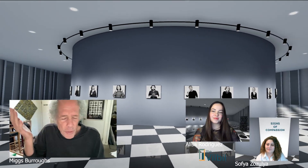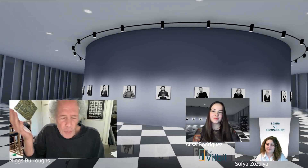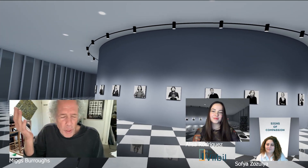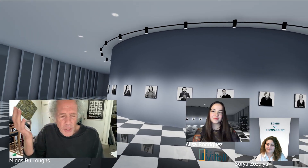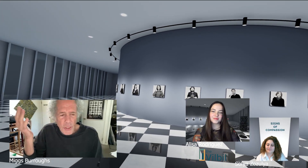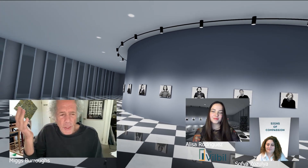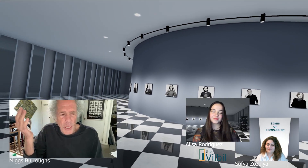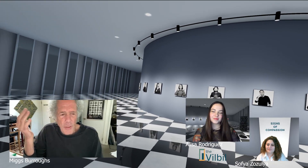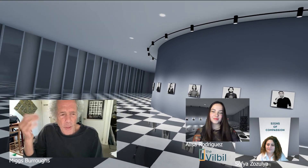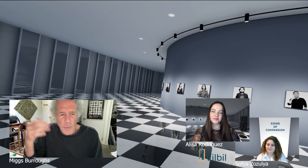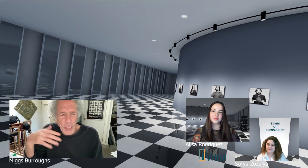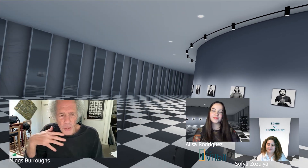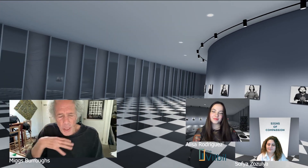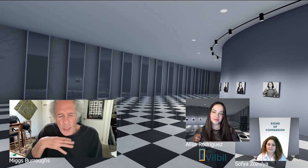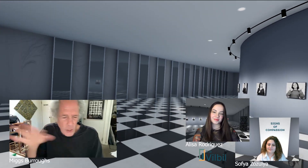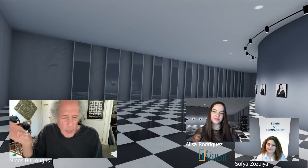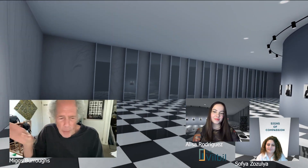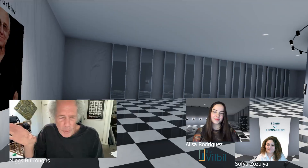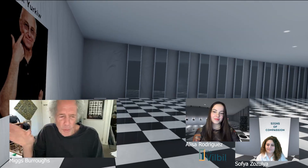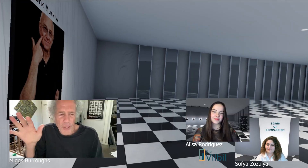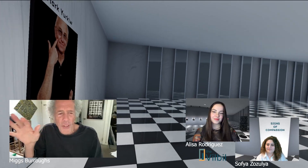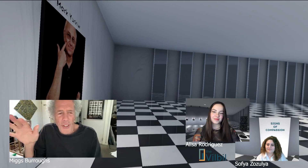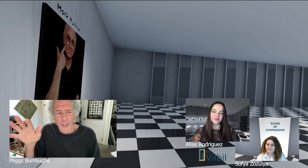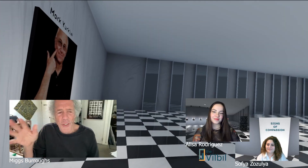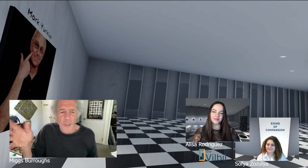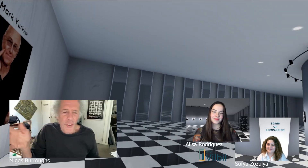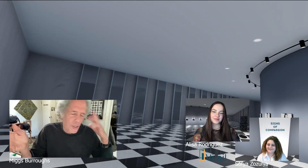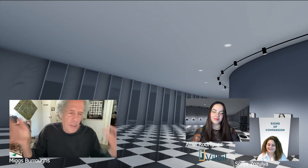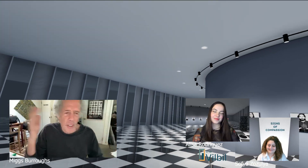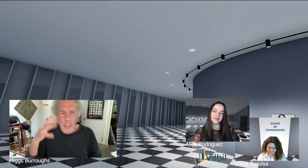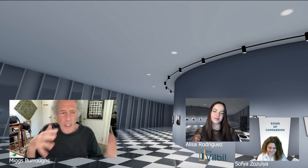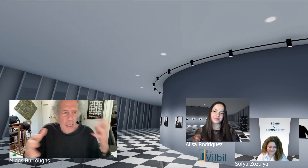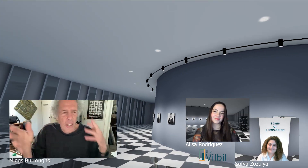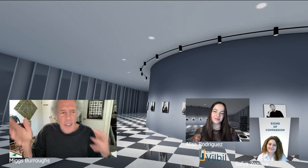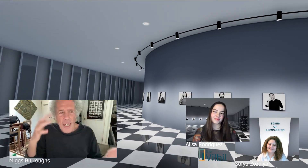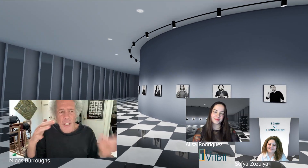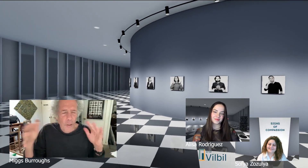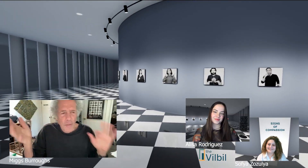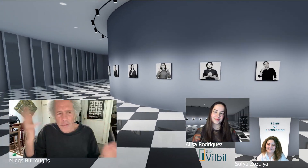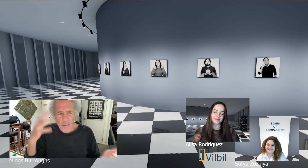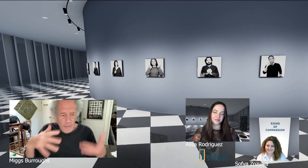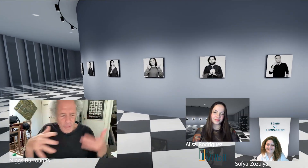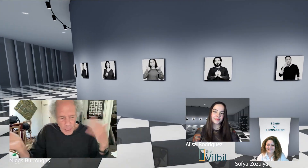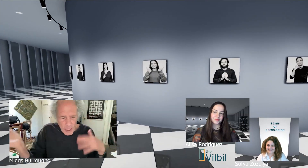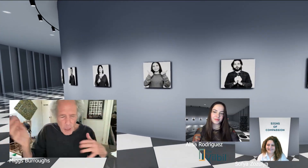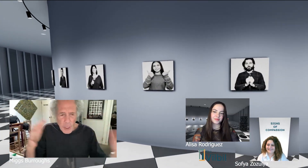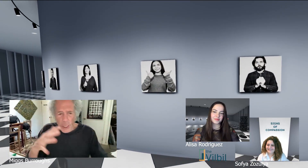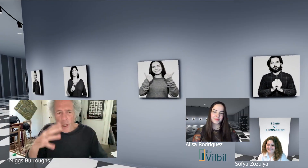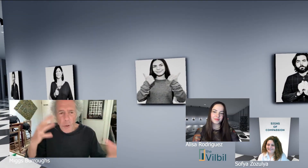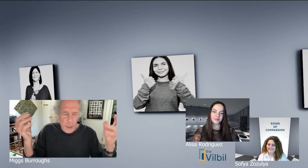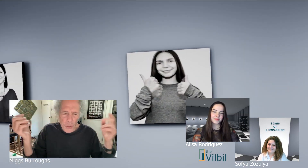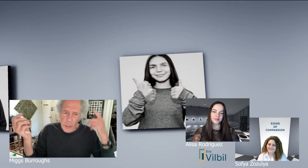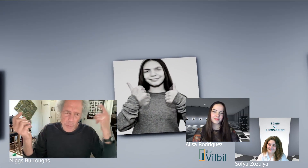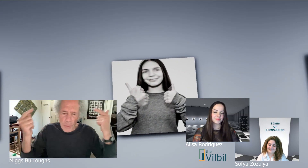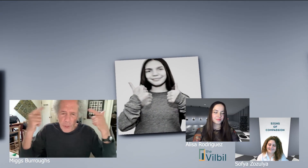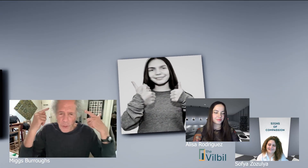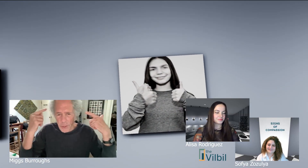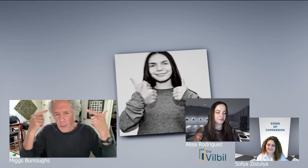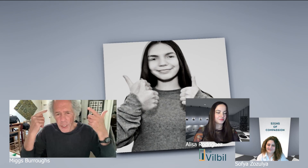different process, and mine is kind of a sloppy process. Things just, I don't know, they come and go, and sometimes things stick